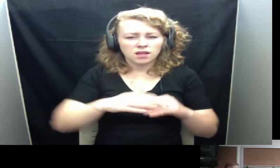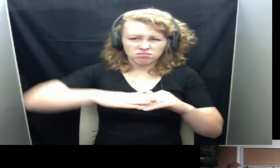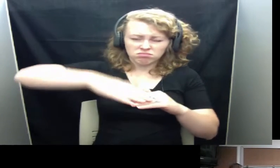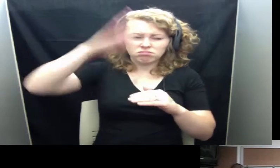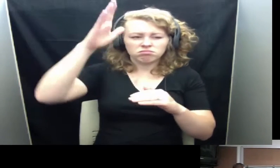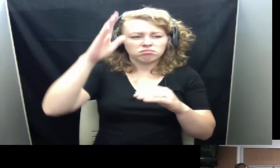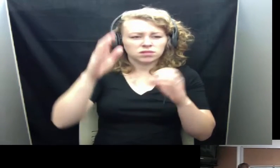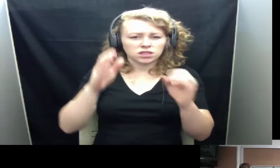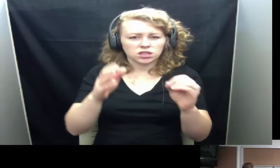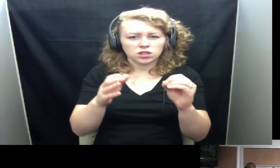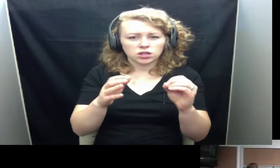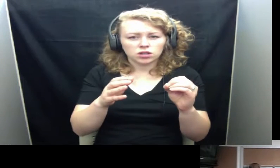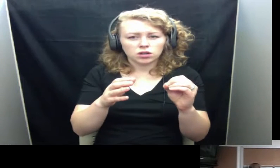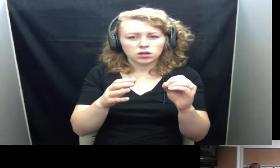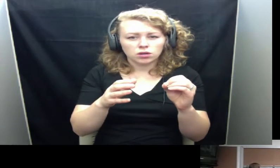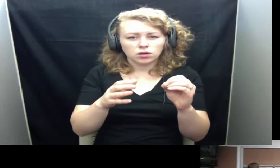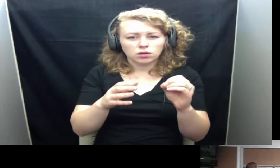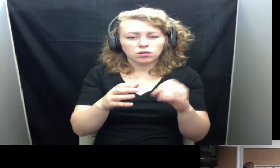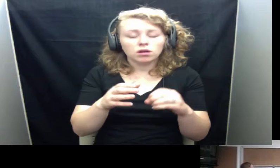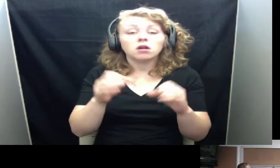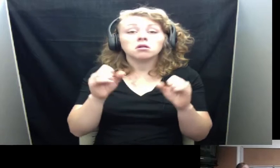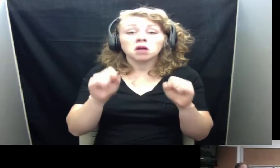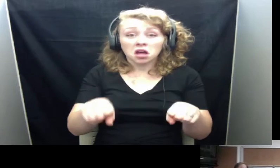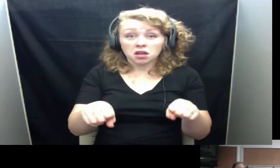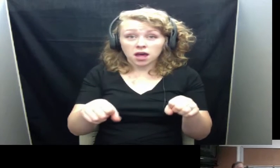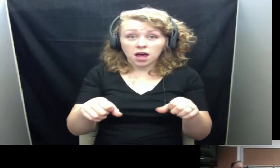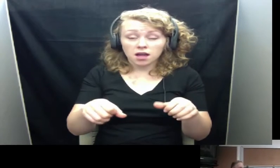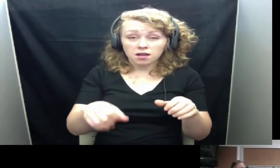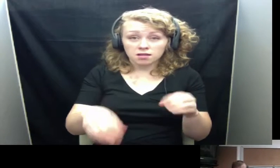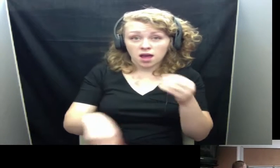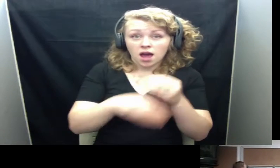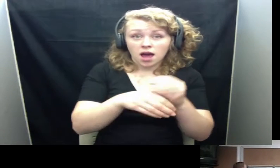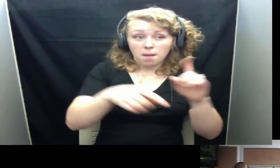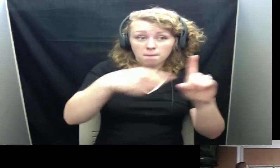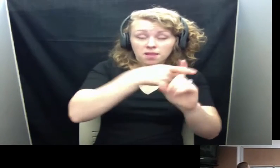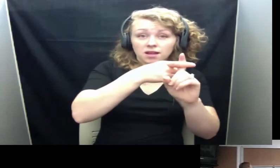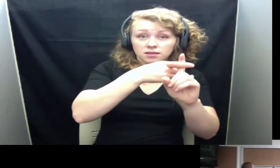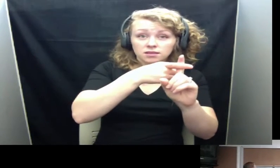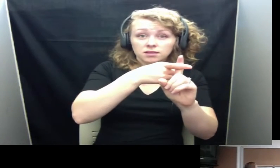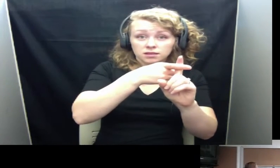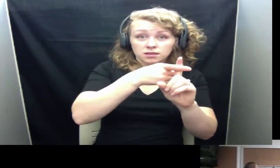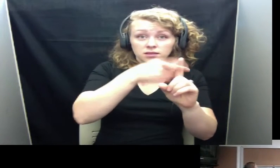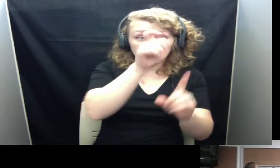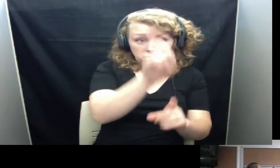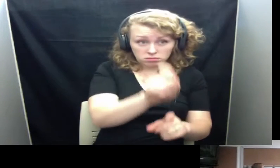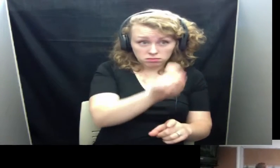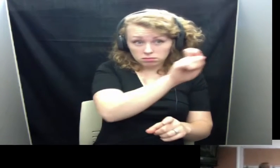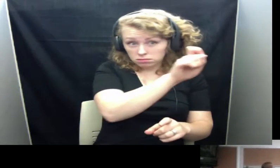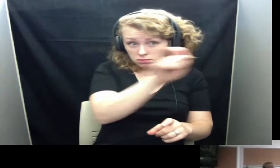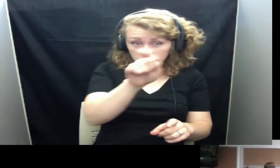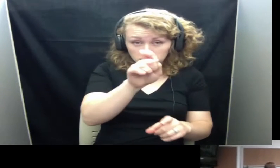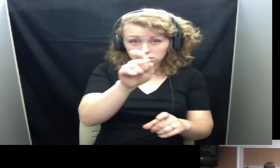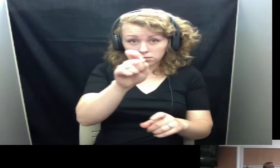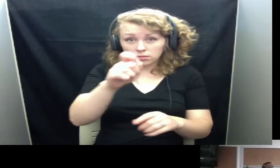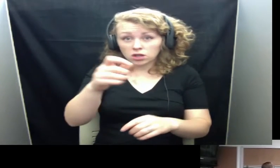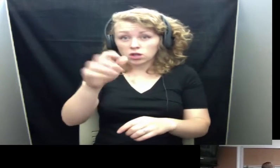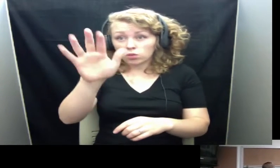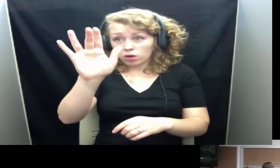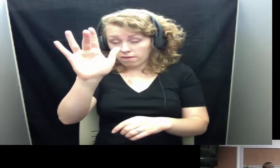There you go. Wonderful. Put a plus in front of it. And let's suppose it's winter time and it's 25